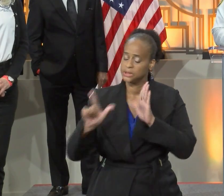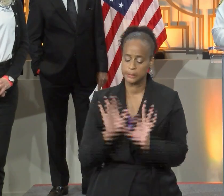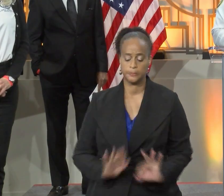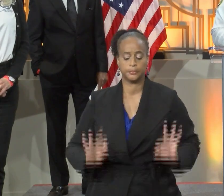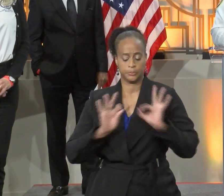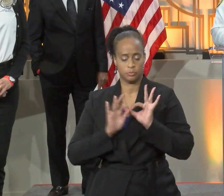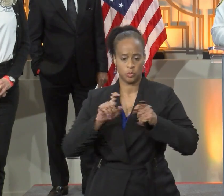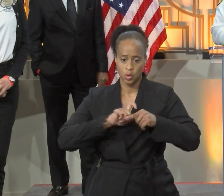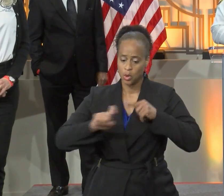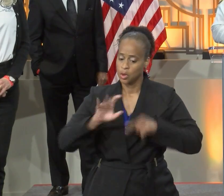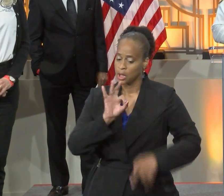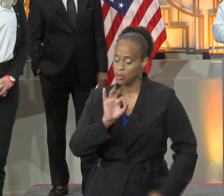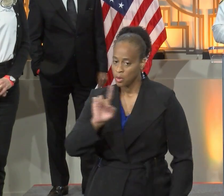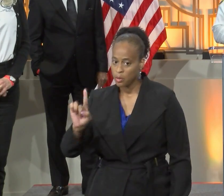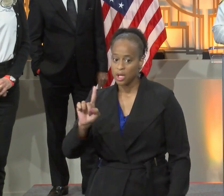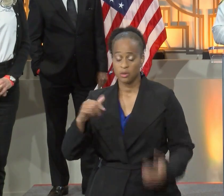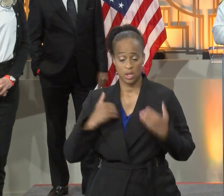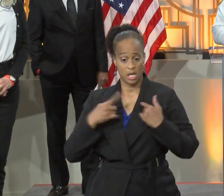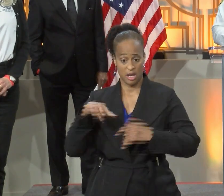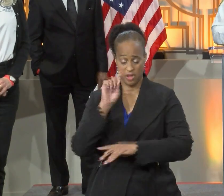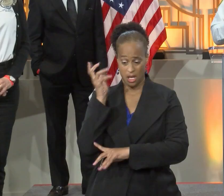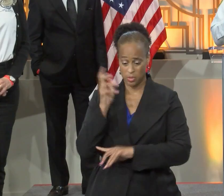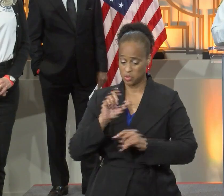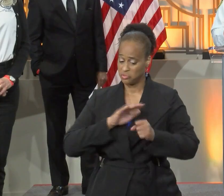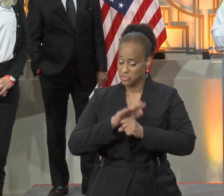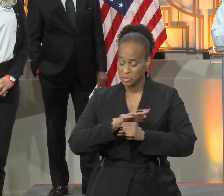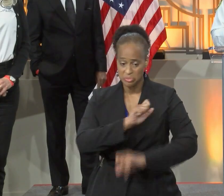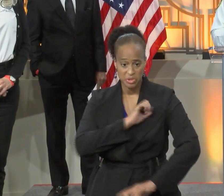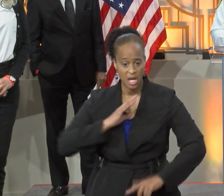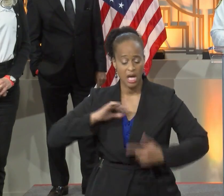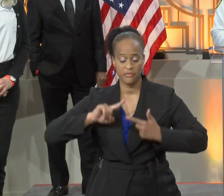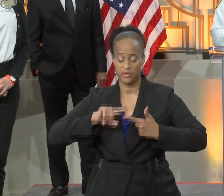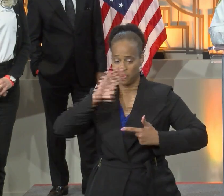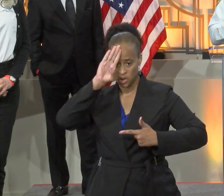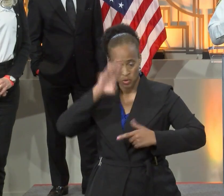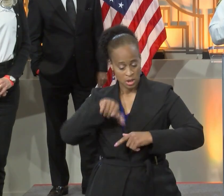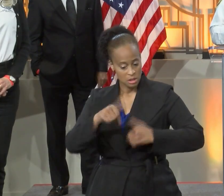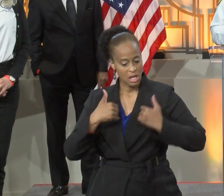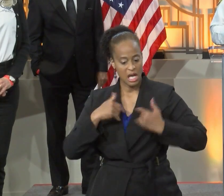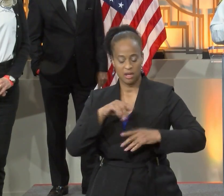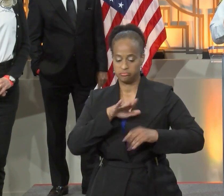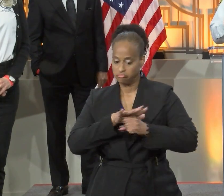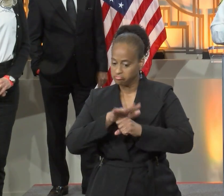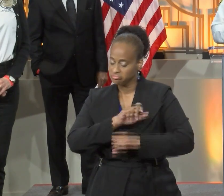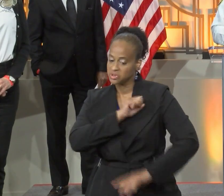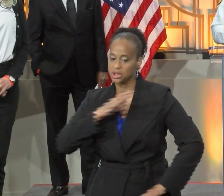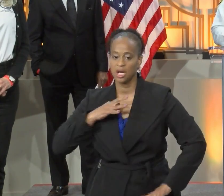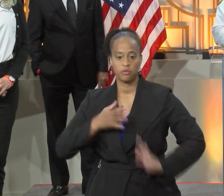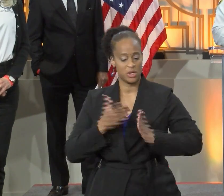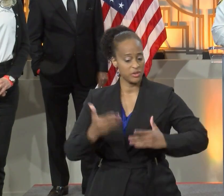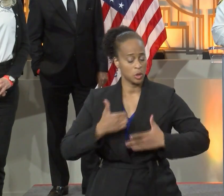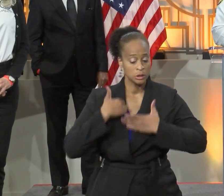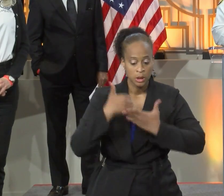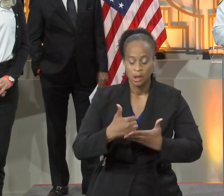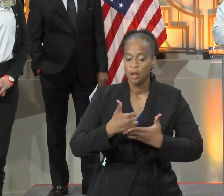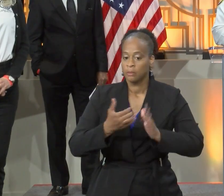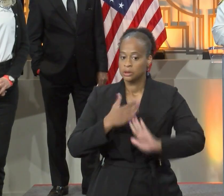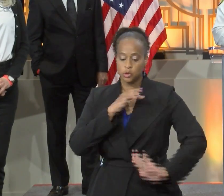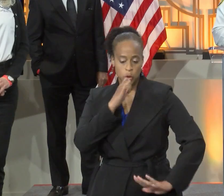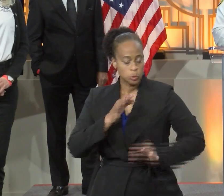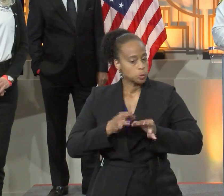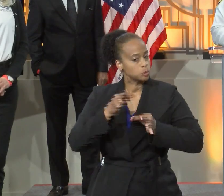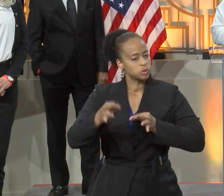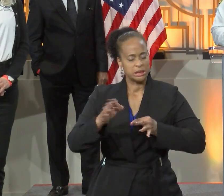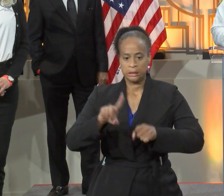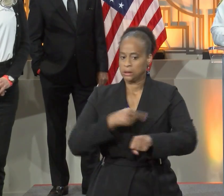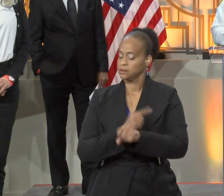Call 911. We have our ambulances are staffed, our fire trucks are staffed. We are there to respond. Do not wait too